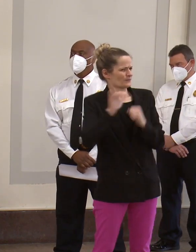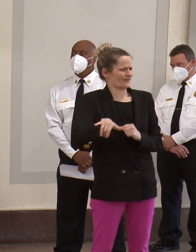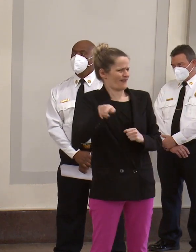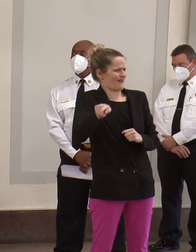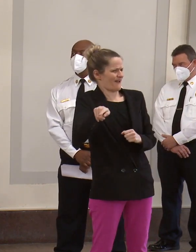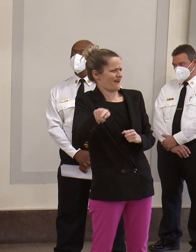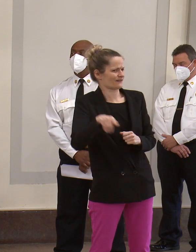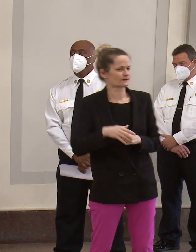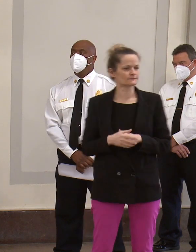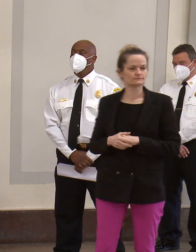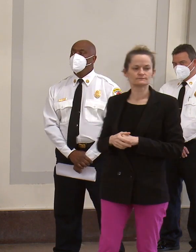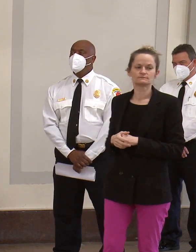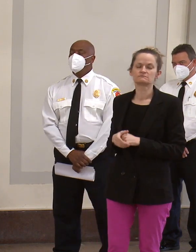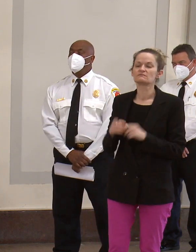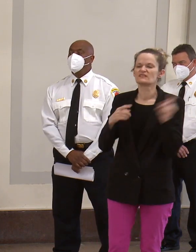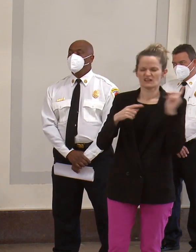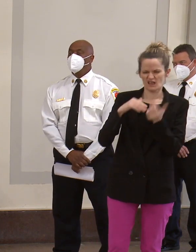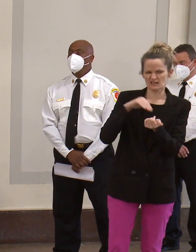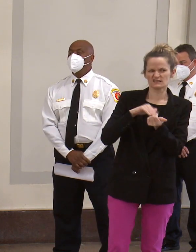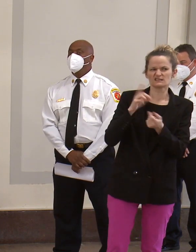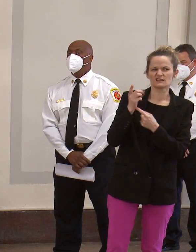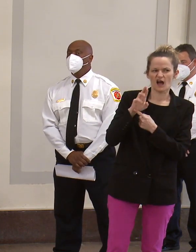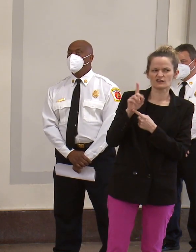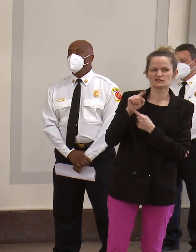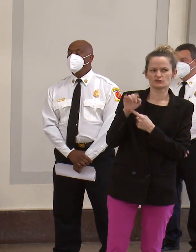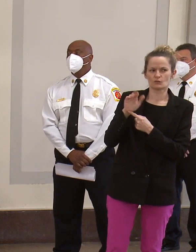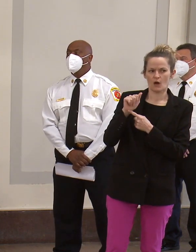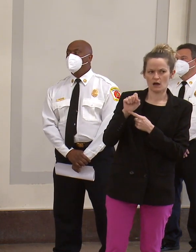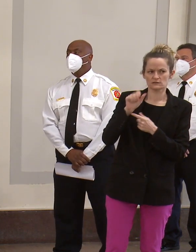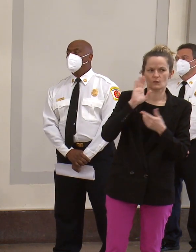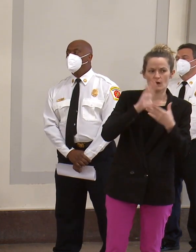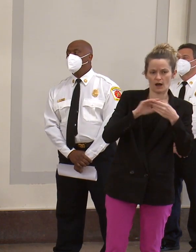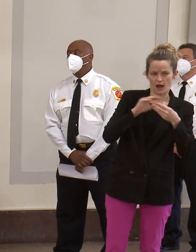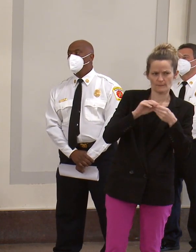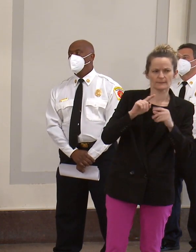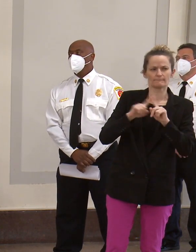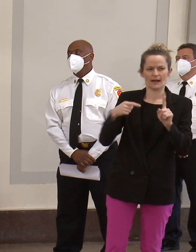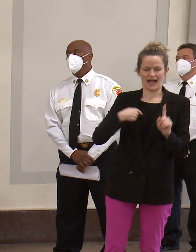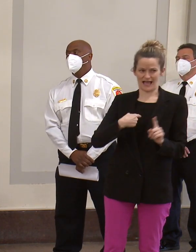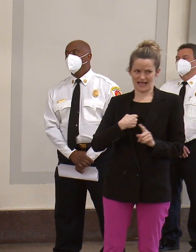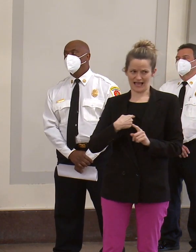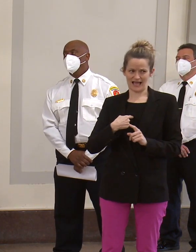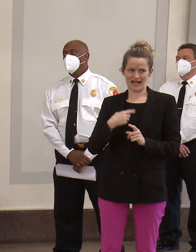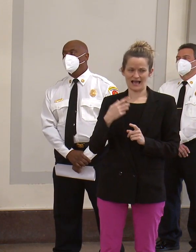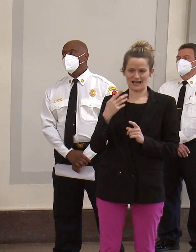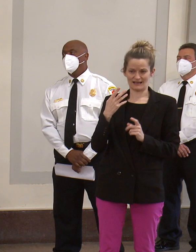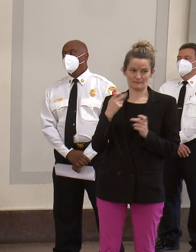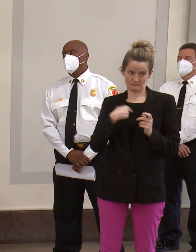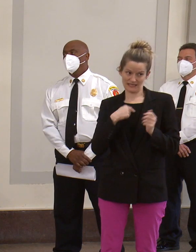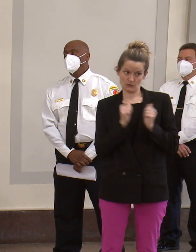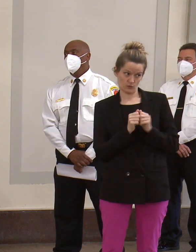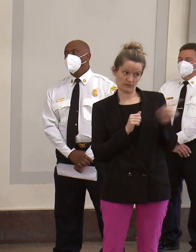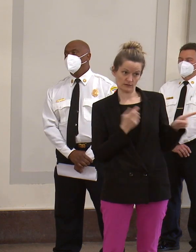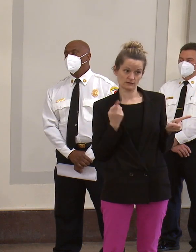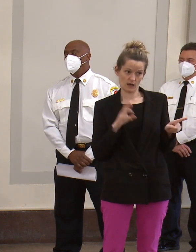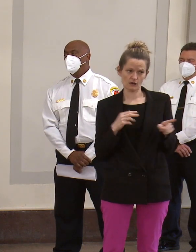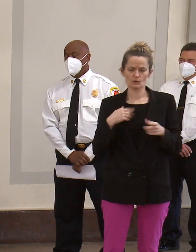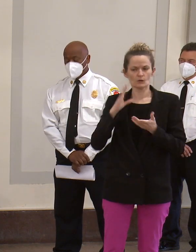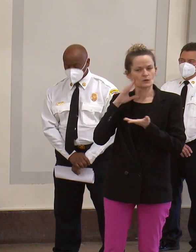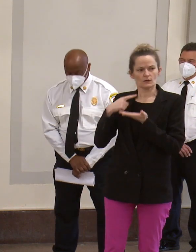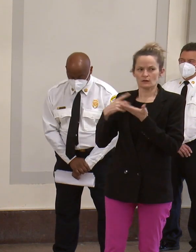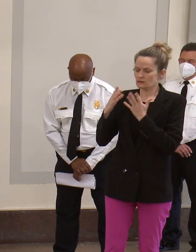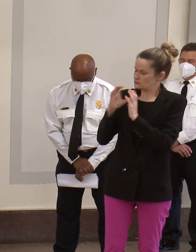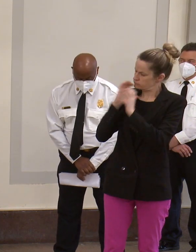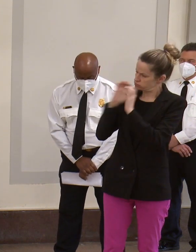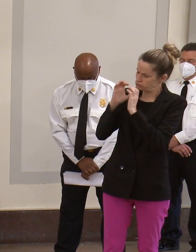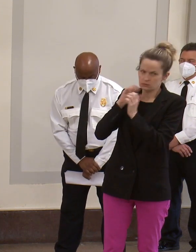in a second, but Dr. Duraza and myself are always in constant communication with them. Dr. Duraza has been working with